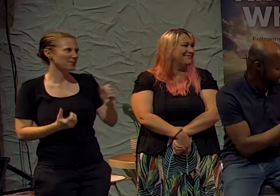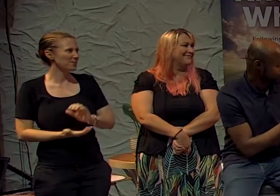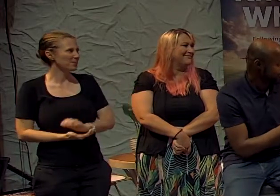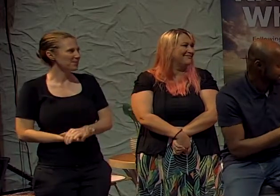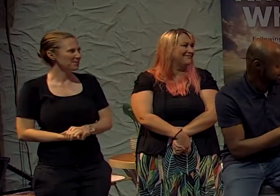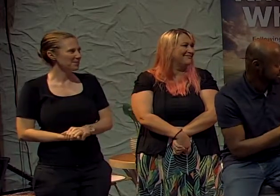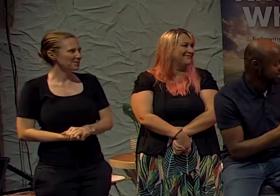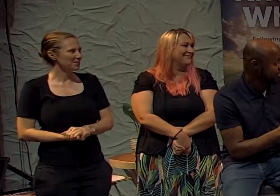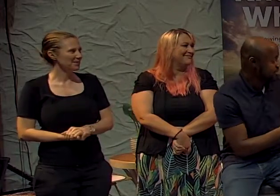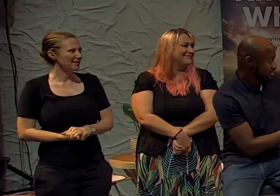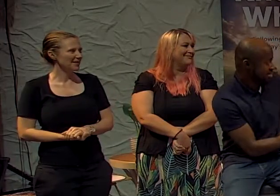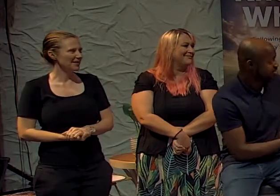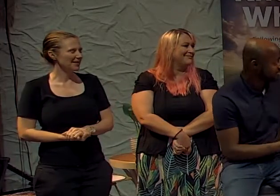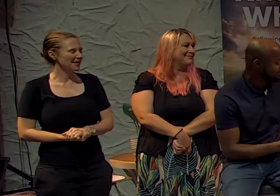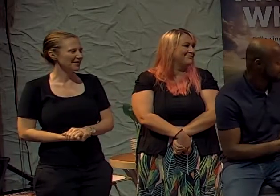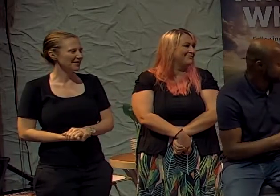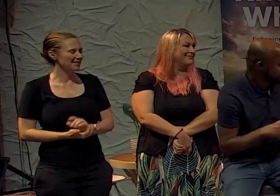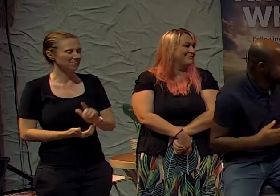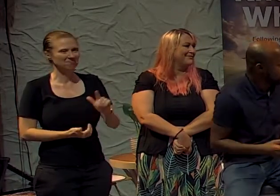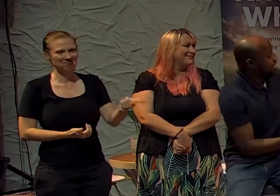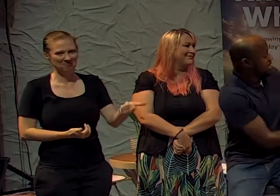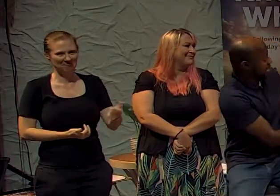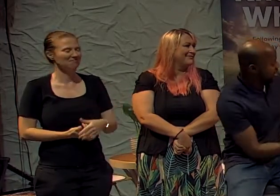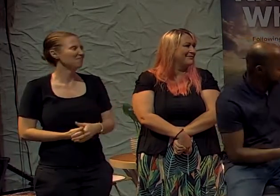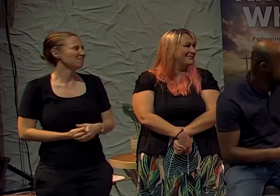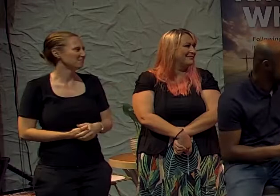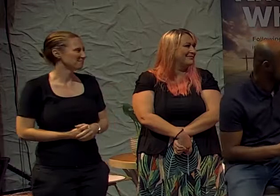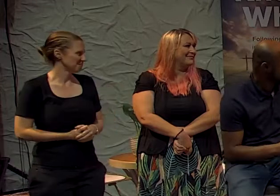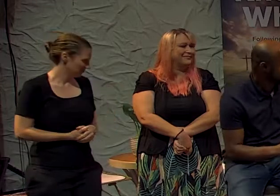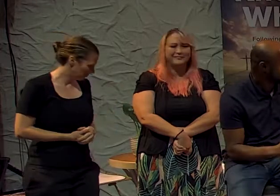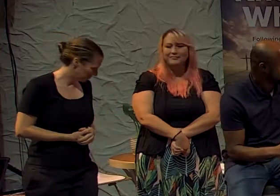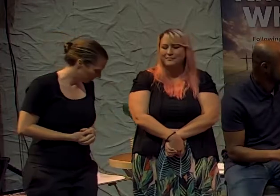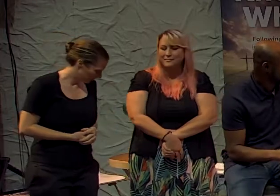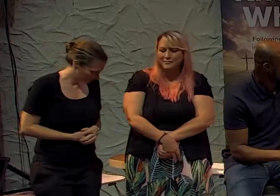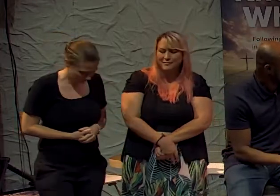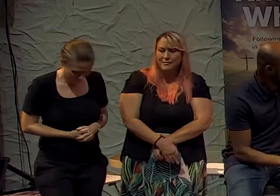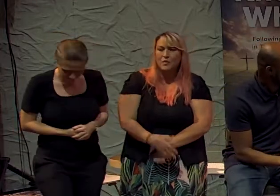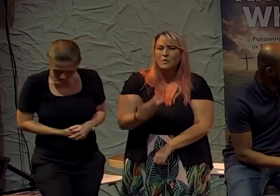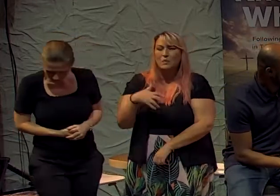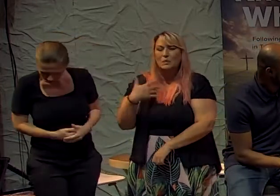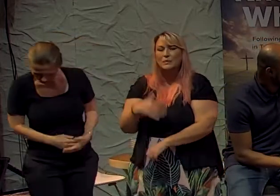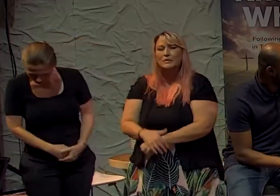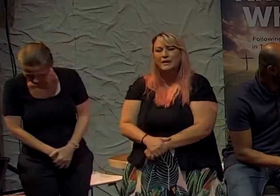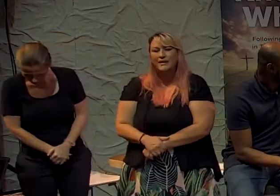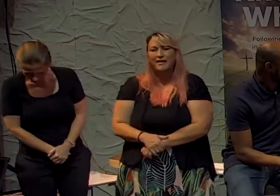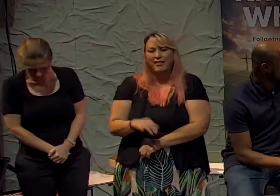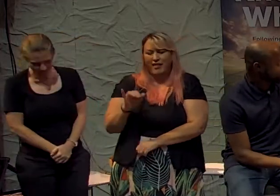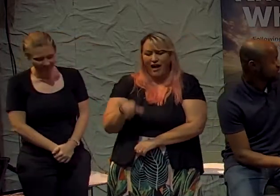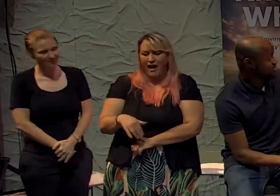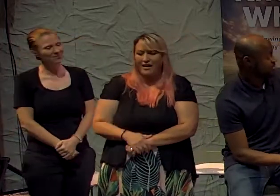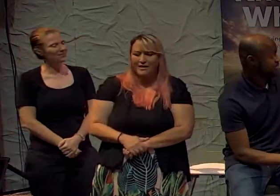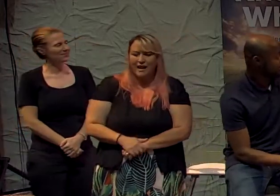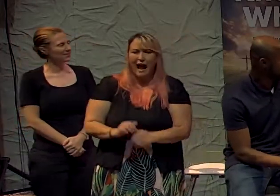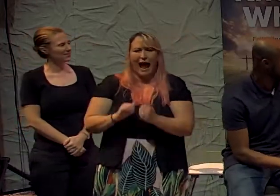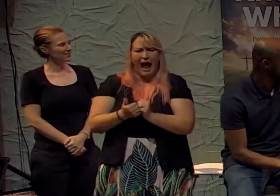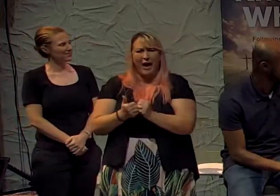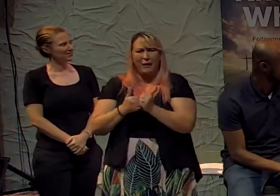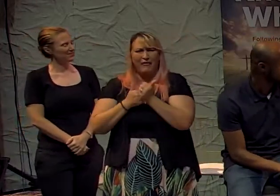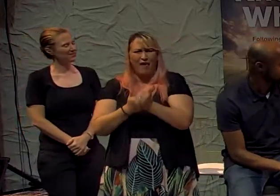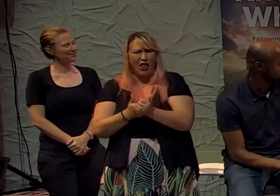I won't actually pass it, but. Okay, gosh, yeah, that. I don't, how do we follow